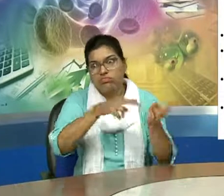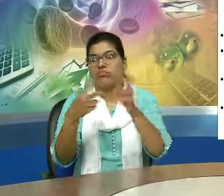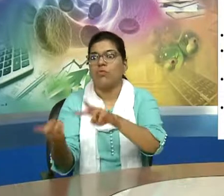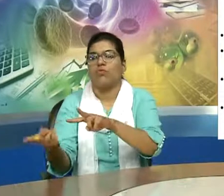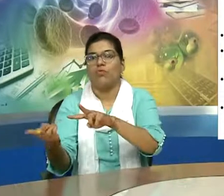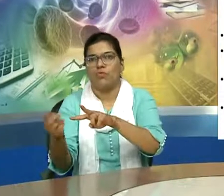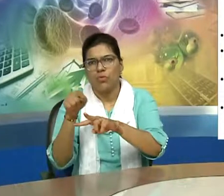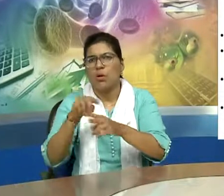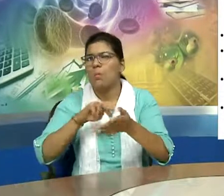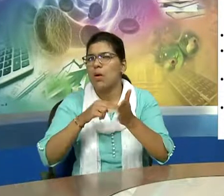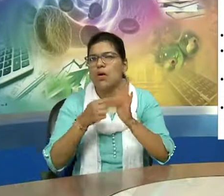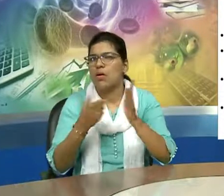urbanization,